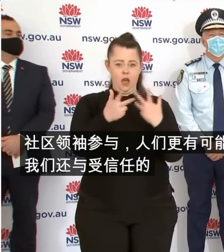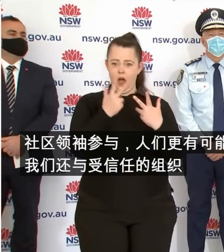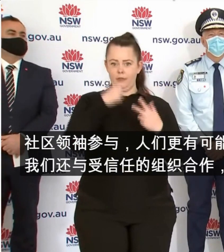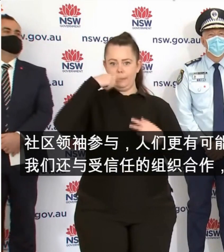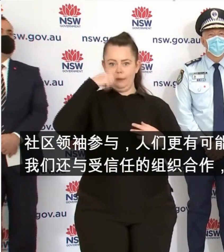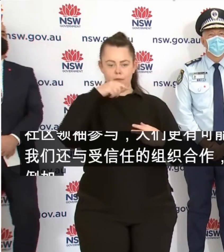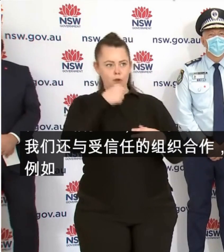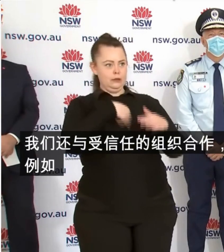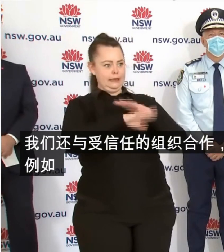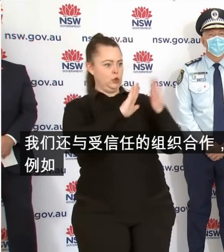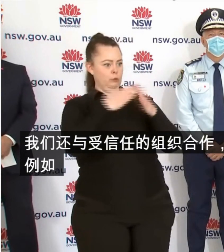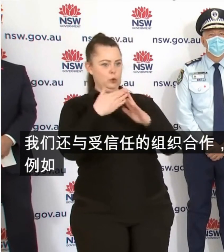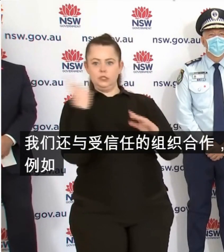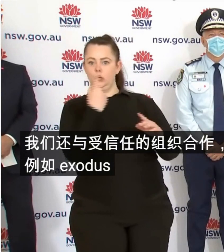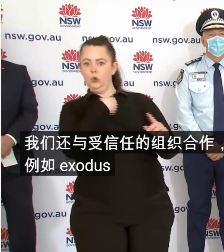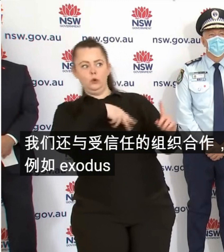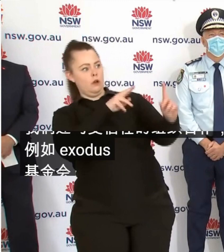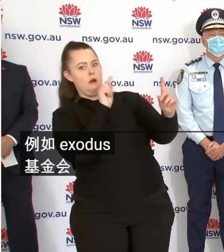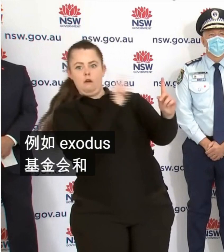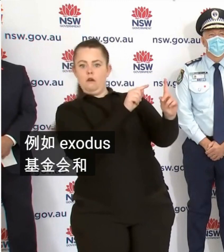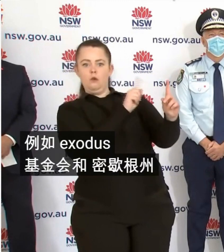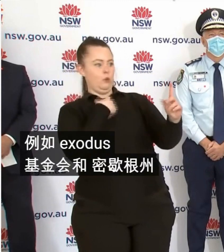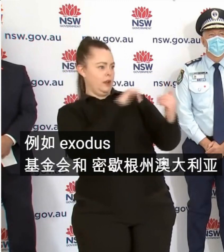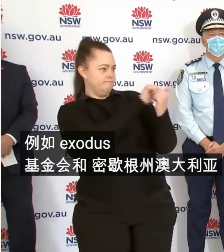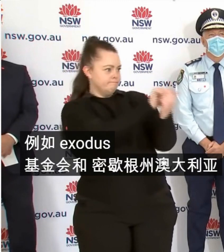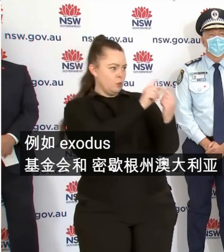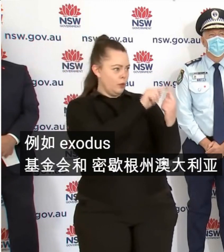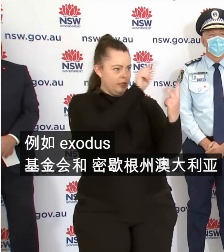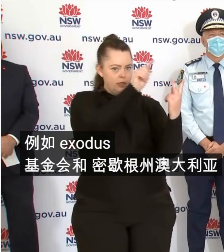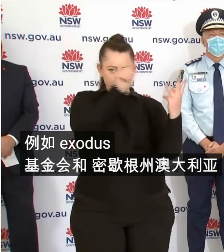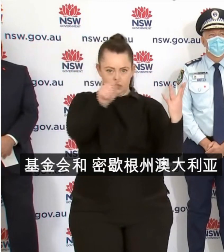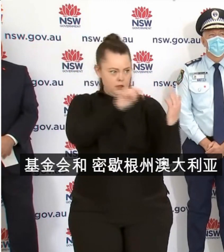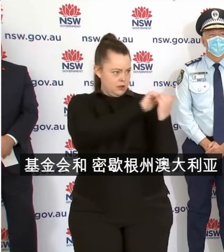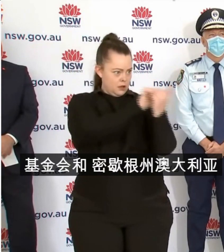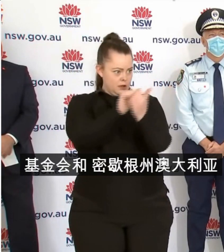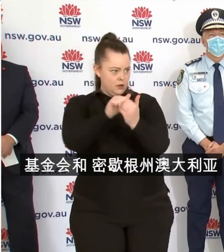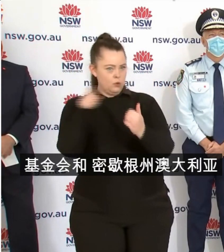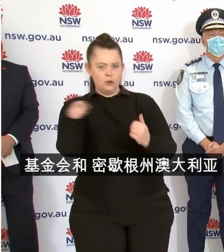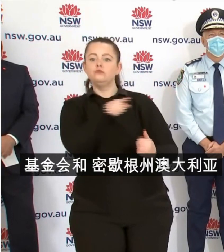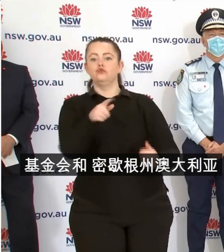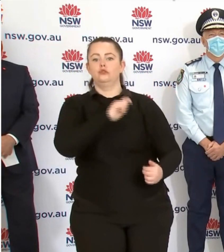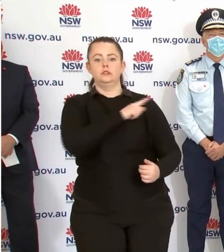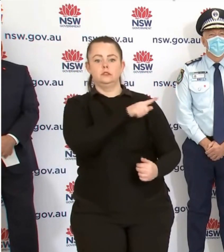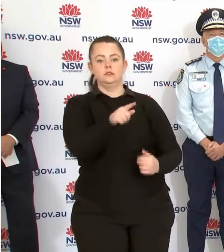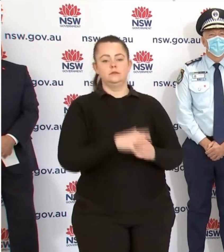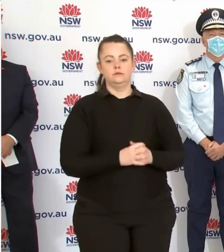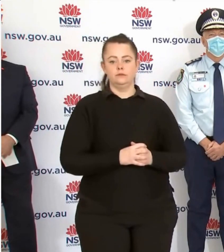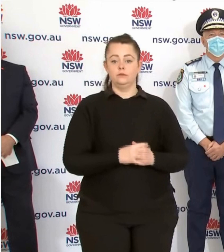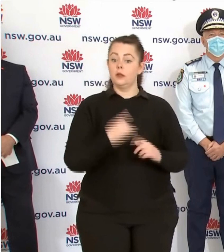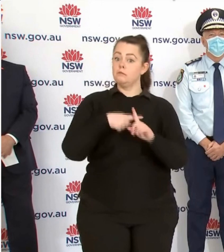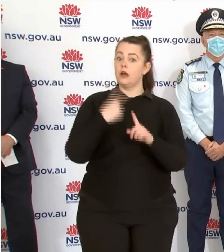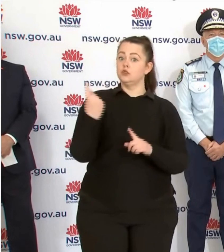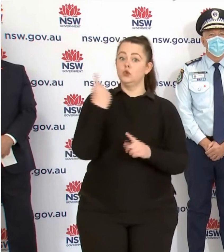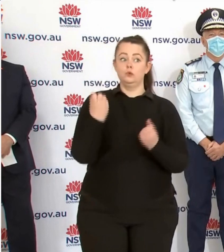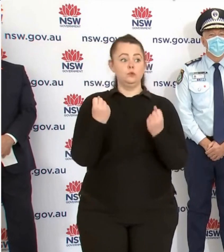We've also worked with trusted organisations such as the Exodus Foundation and Mission Australia to reach the homeless or those at risk of homelessness.